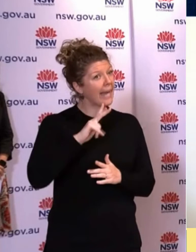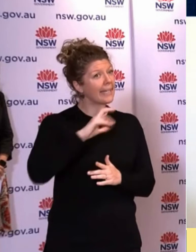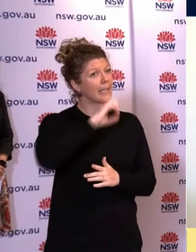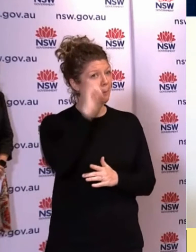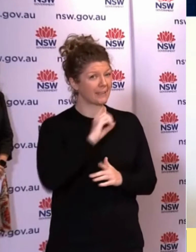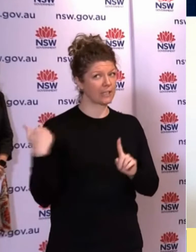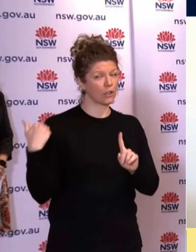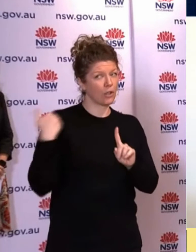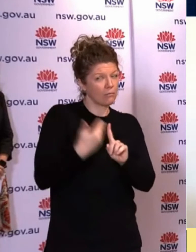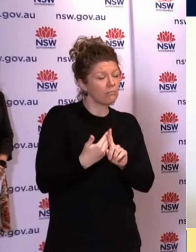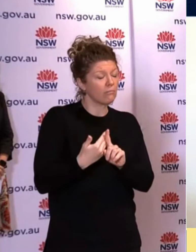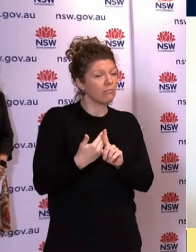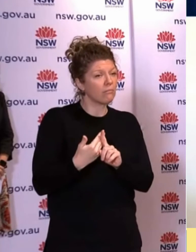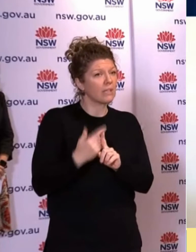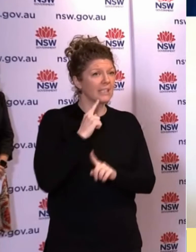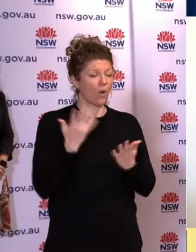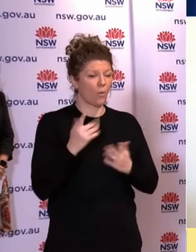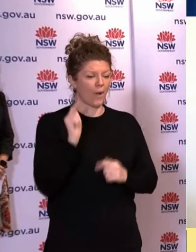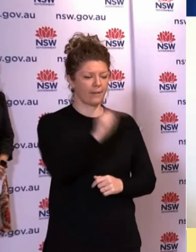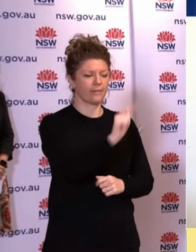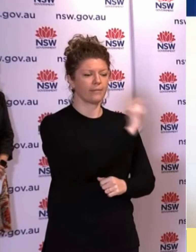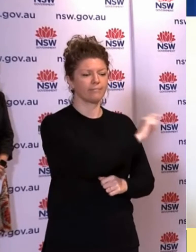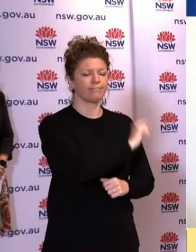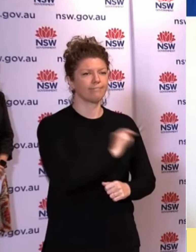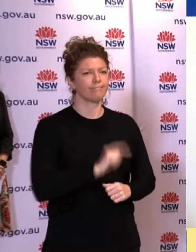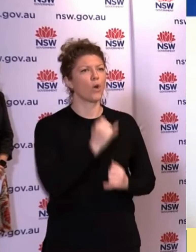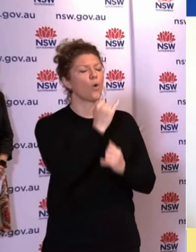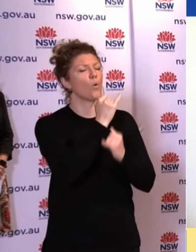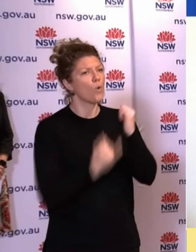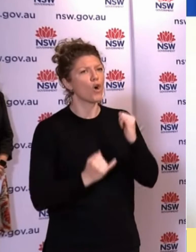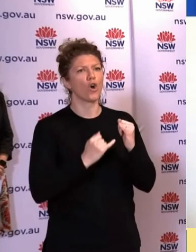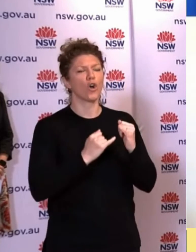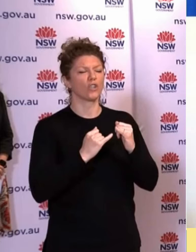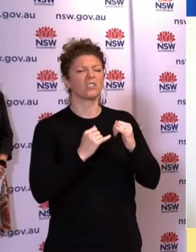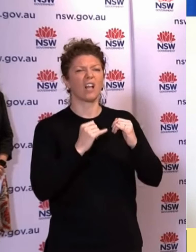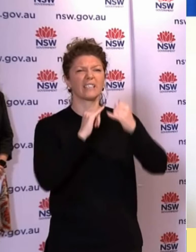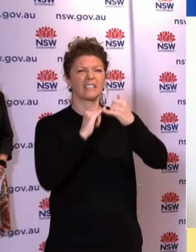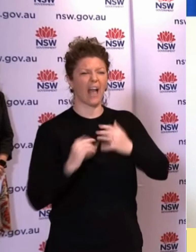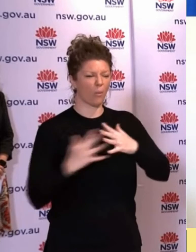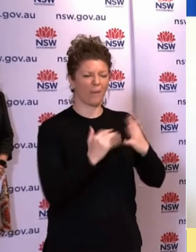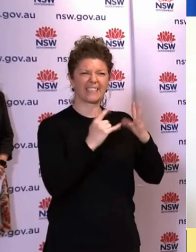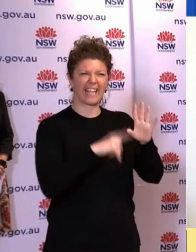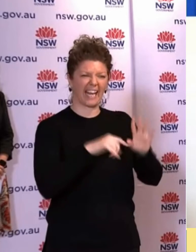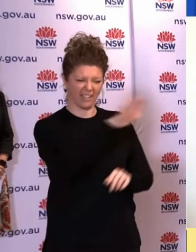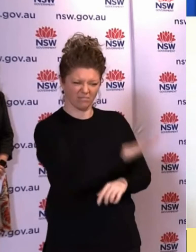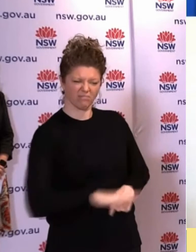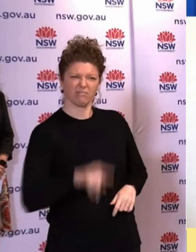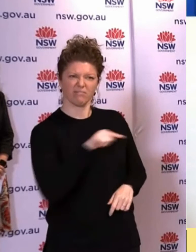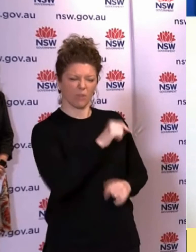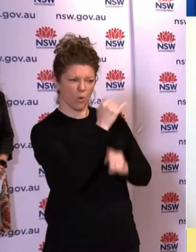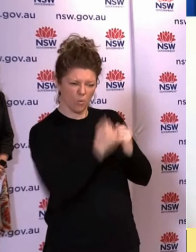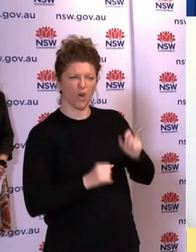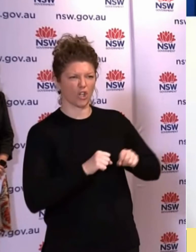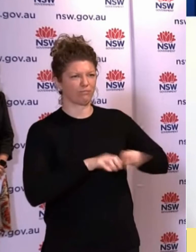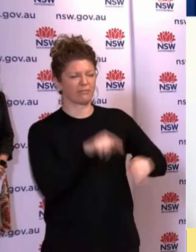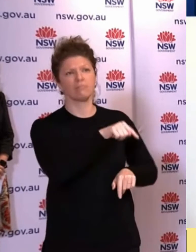to 8 p.m. last night, actually came from those relevant LGAs. But obviously The public health team, the entire health team